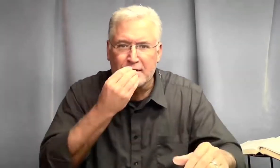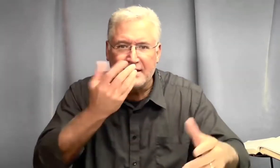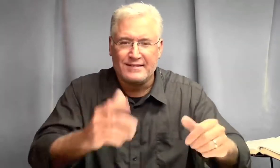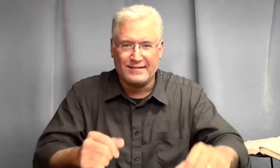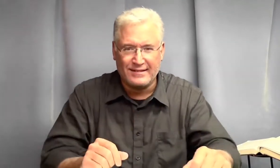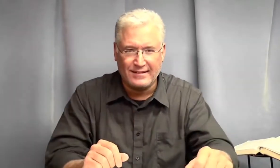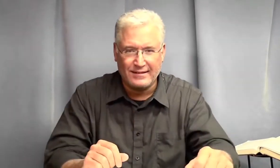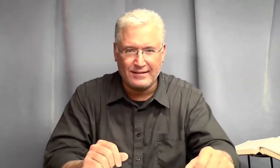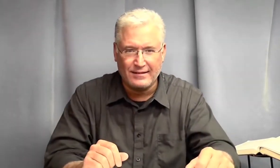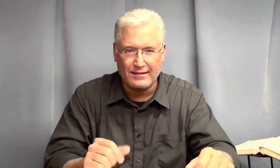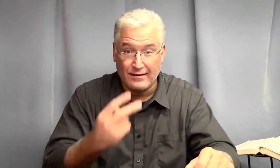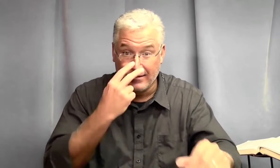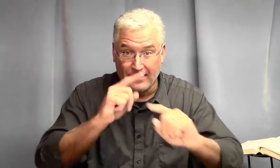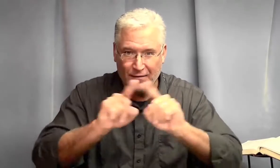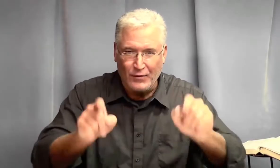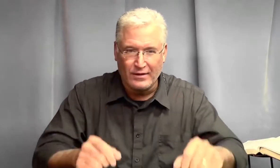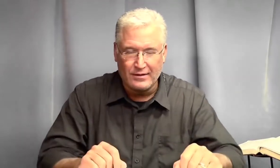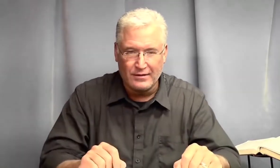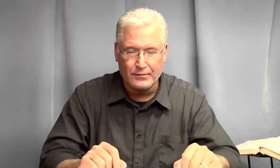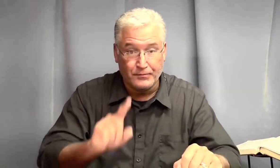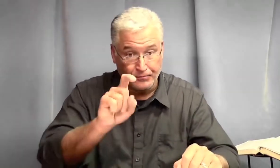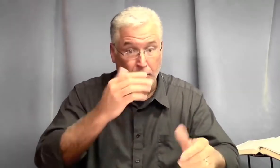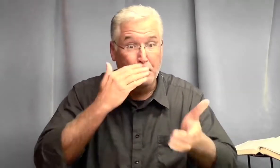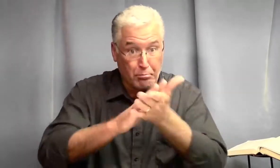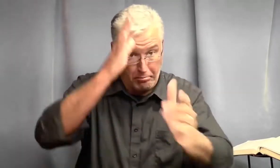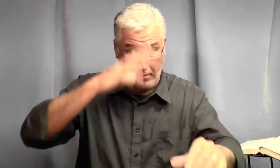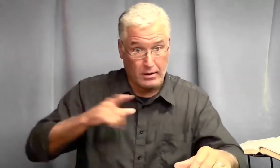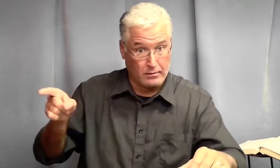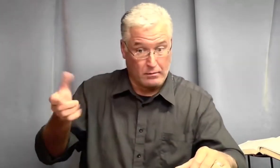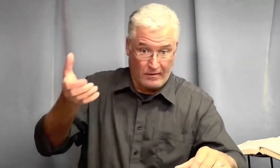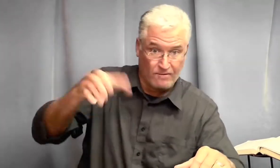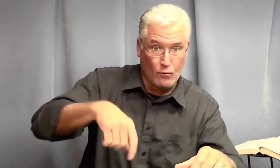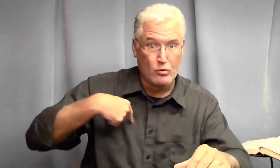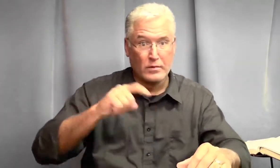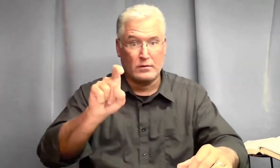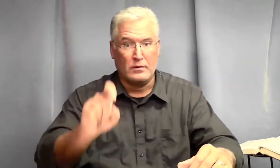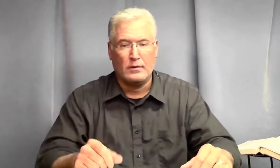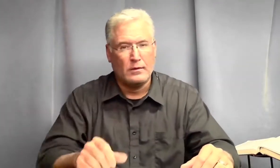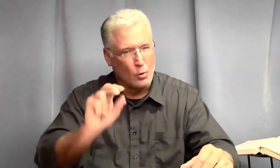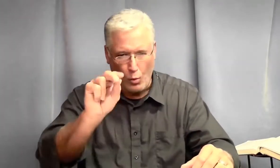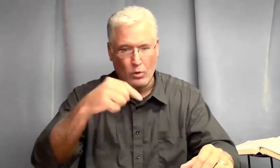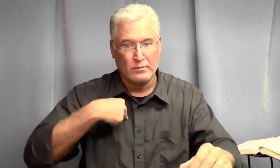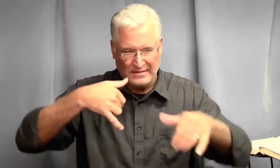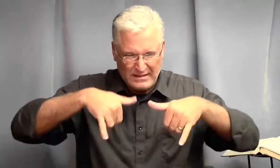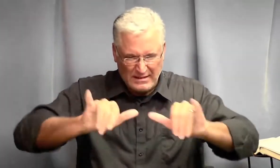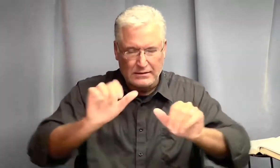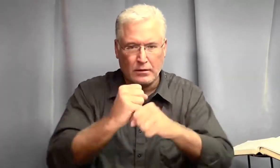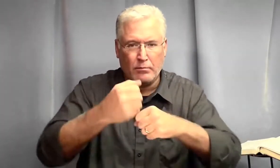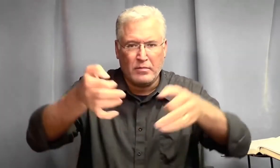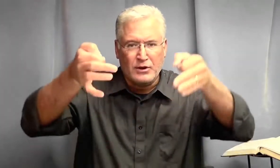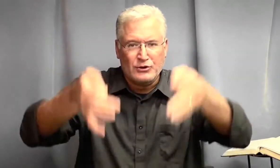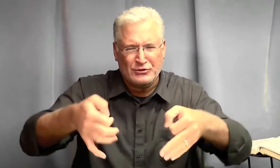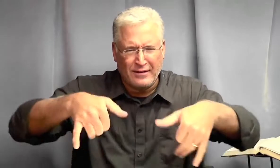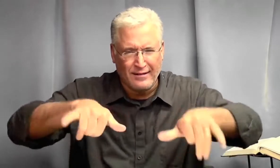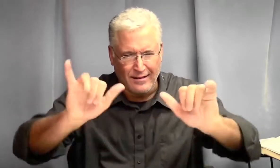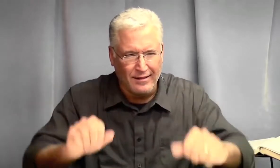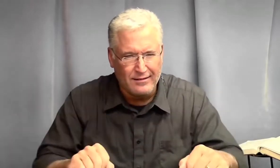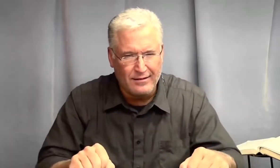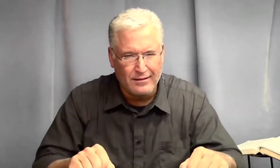So my will, I go ahead and eat it. Do you understand the difference? The evil man, is he forcing me? Yes. Is God forcing us to